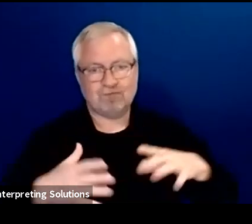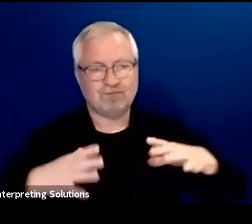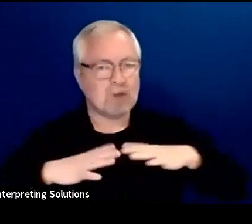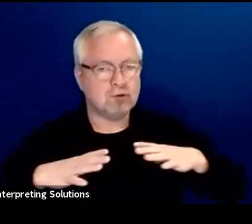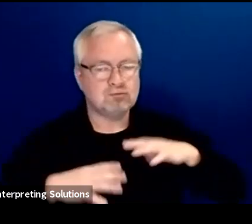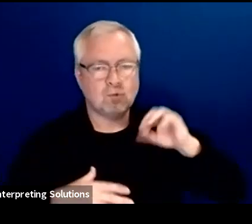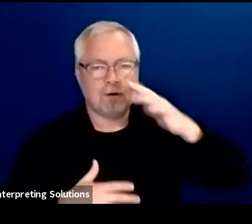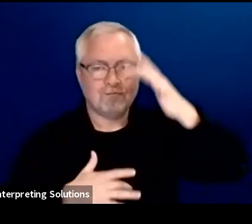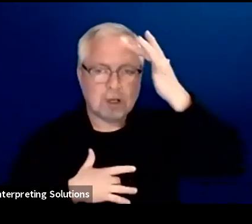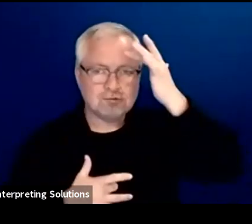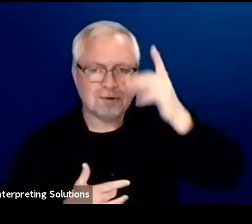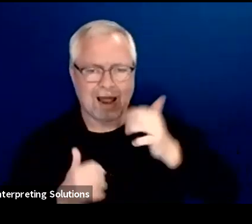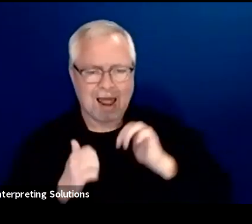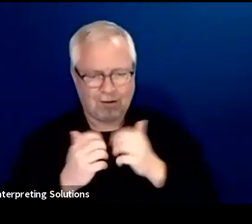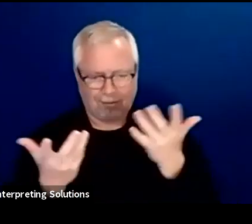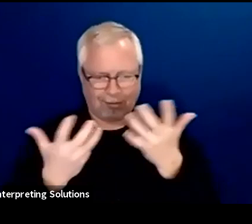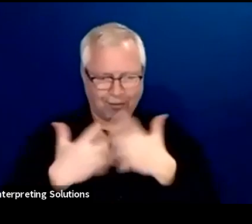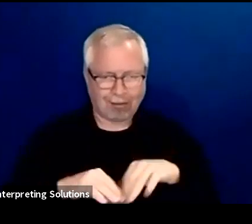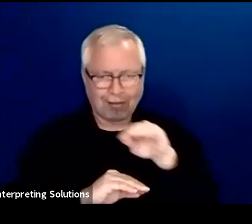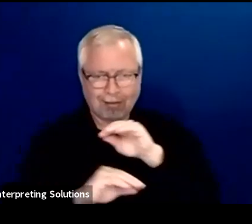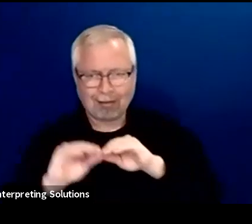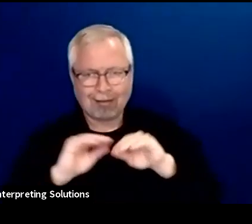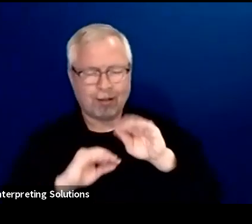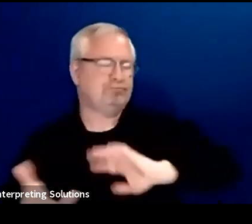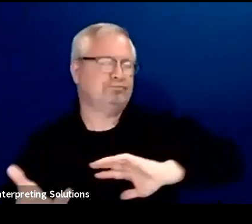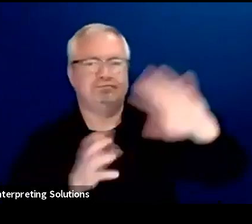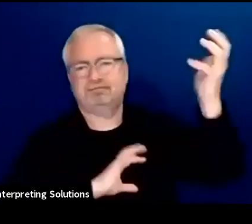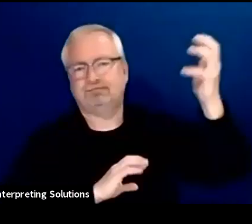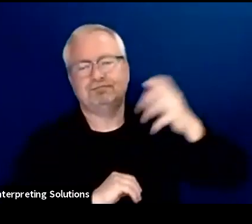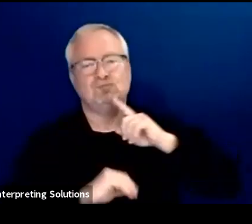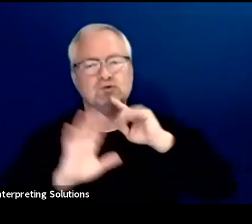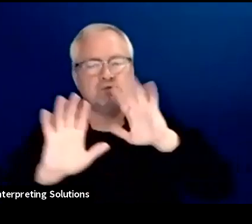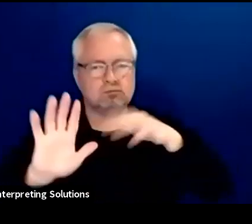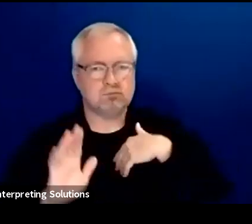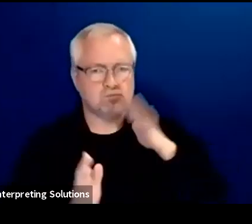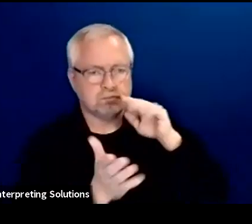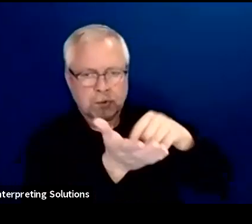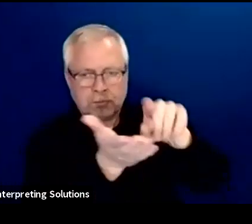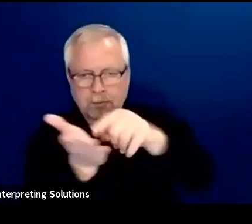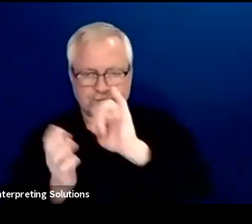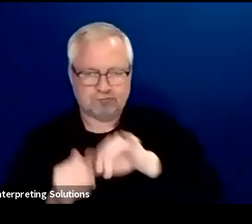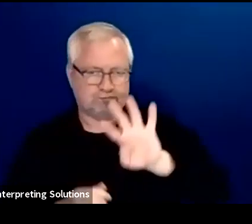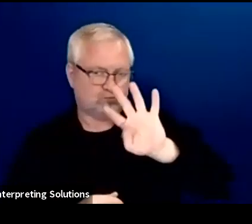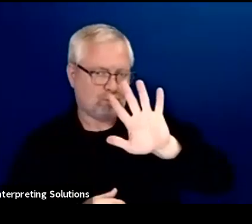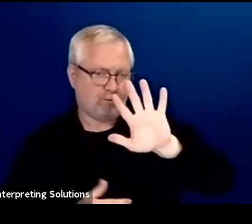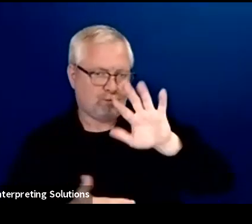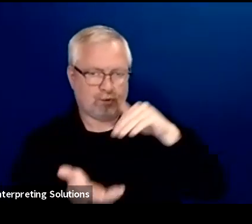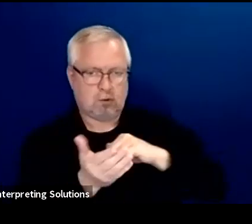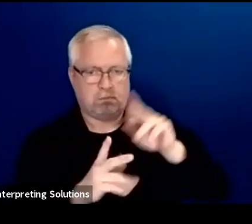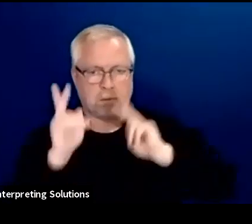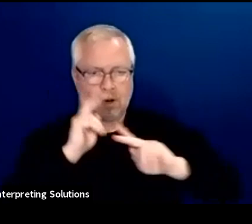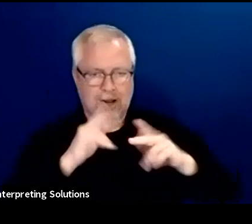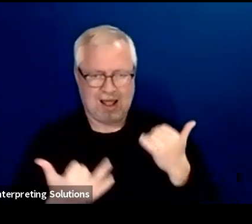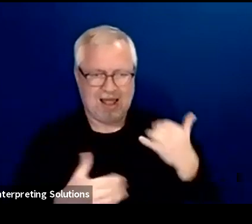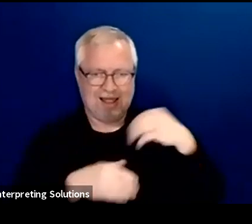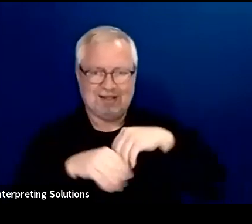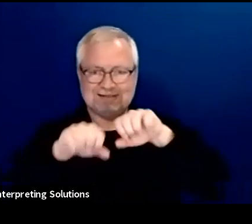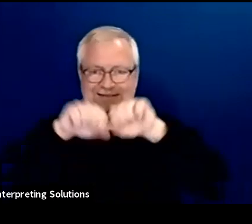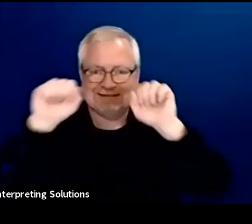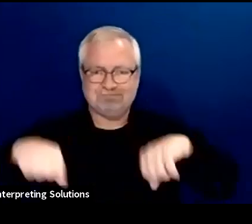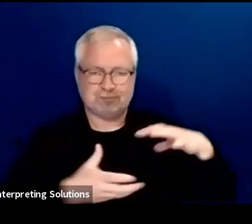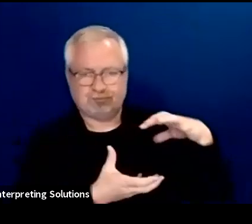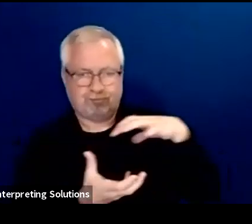going to issue payments to 45,000 people who are stuck in our queue right now far faster than we could have before. It's a really critical move